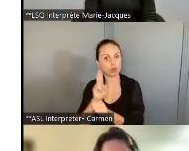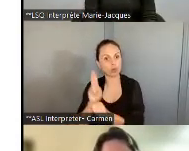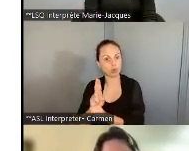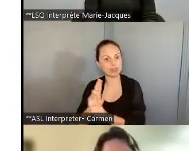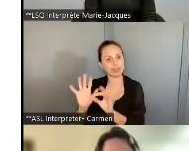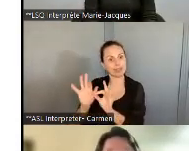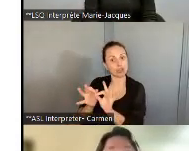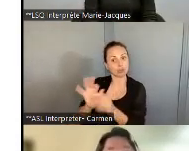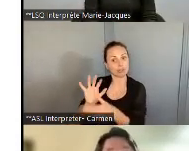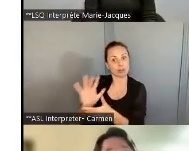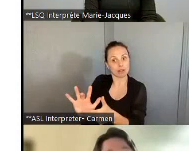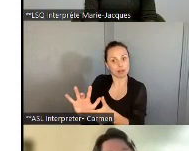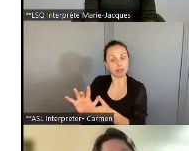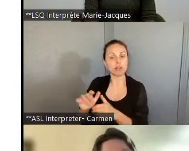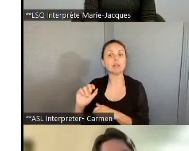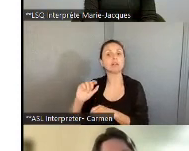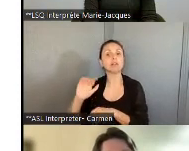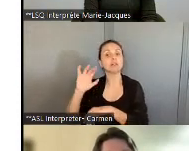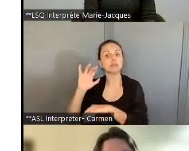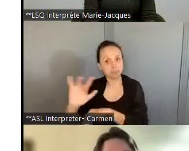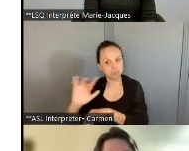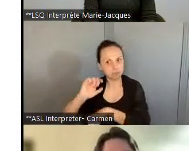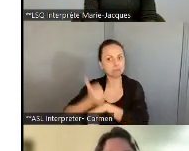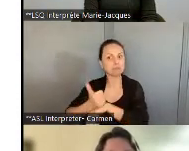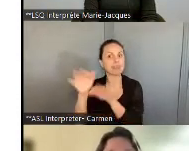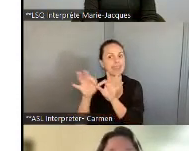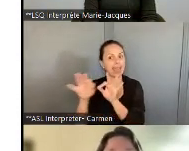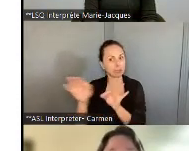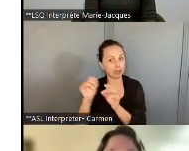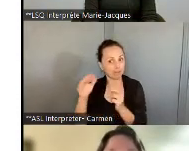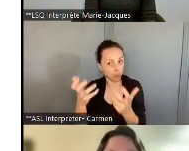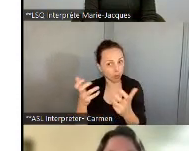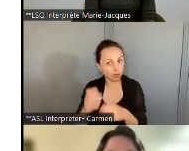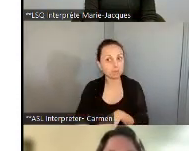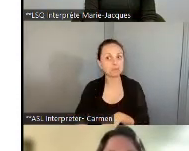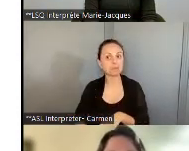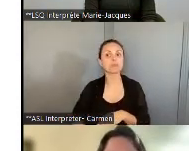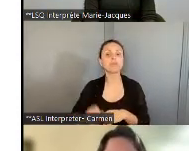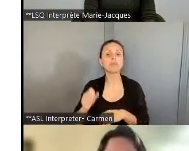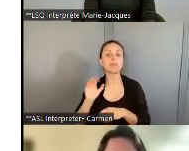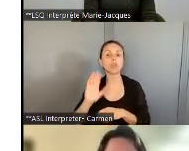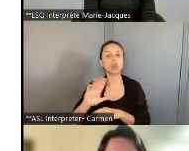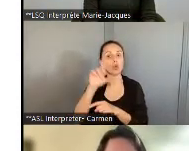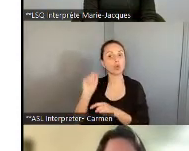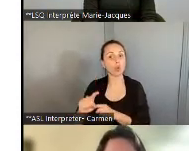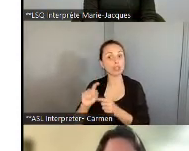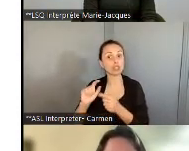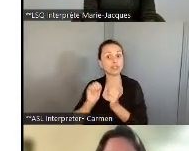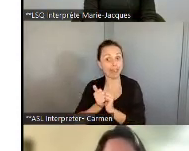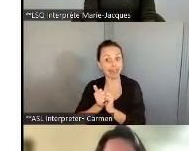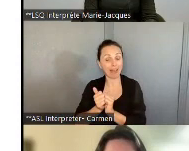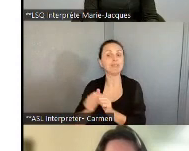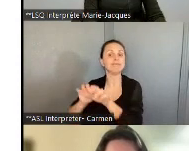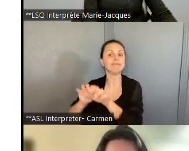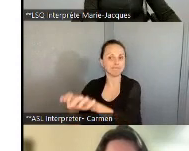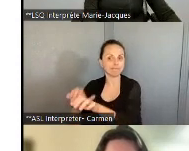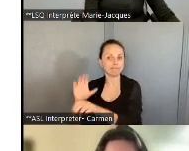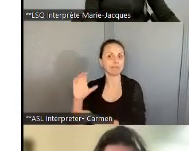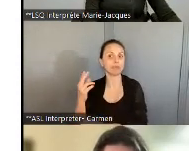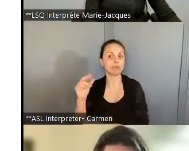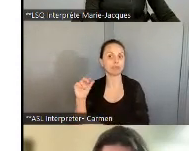interpretation option, enable captions if required, and finally, make sure to share your questions and comments in the